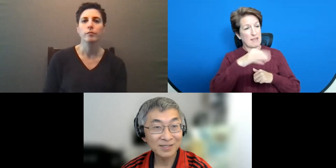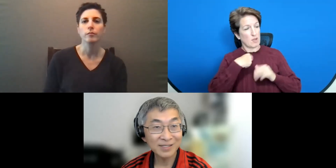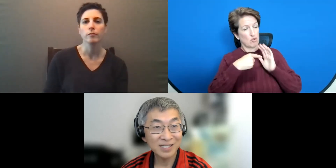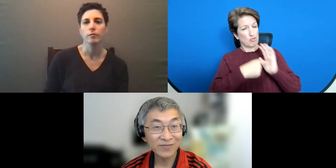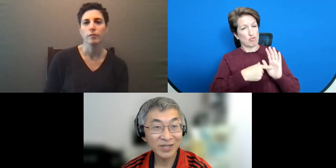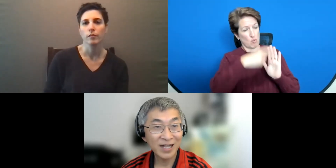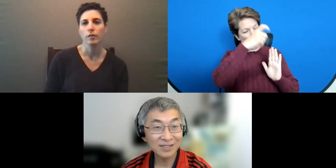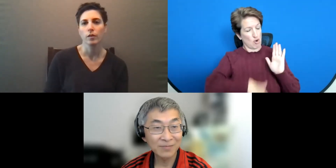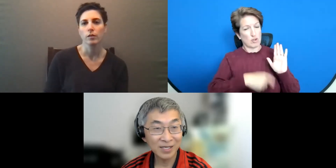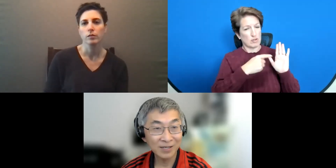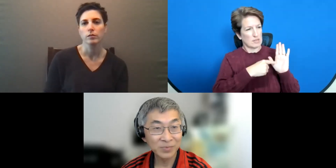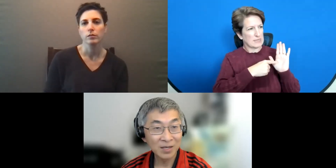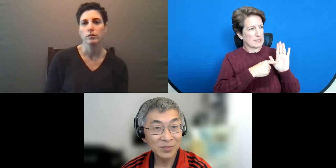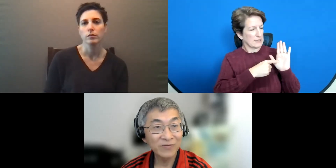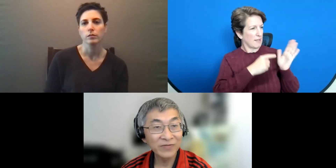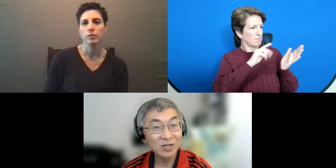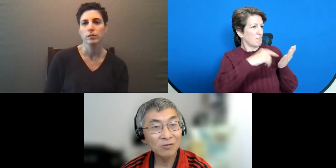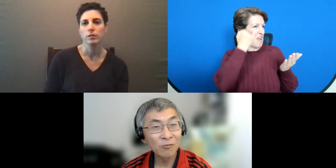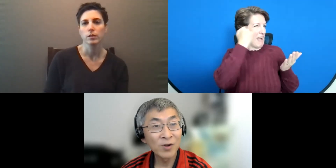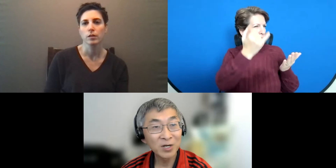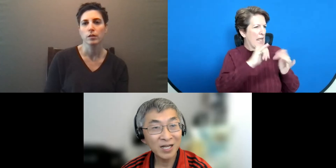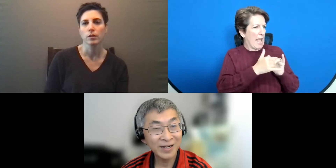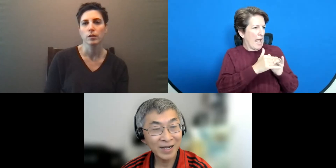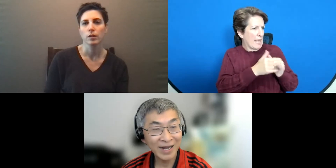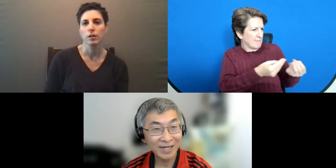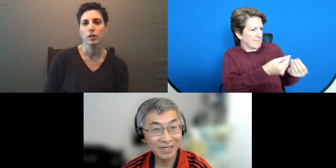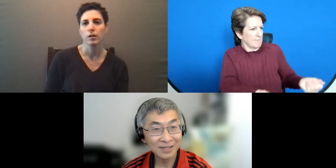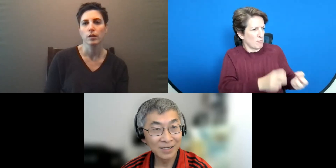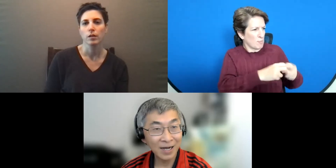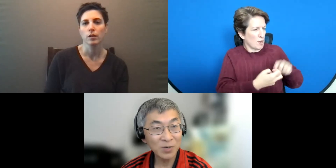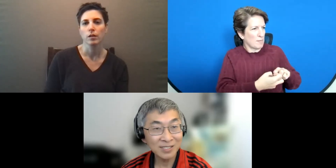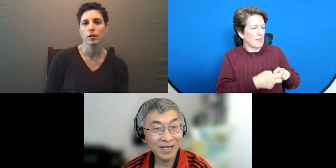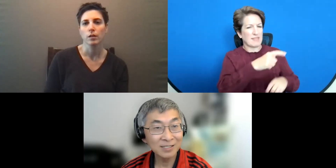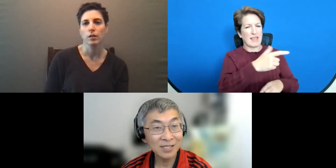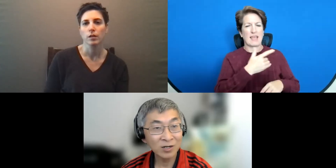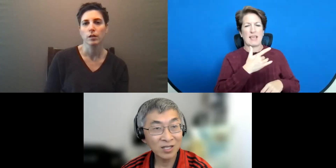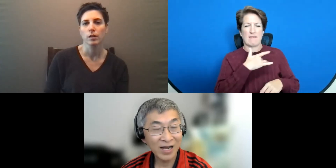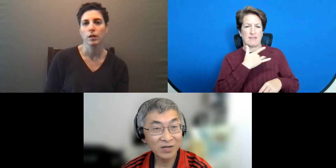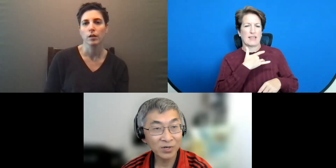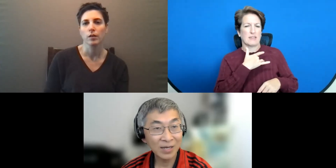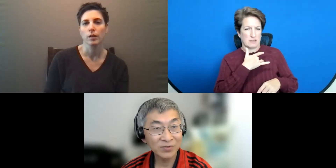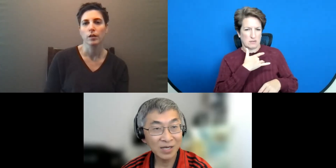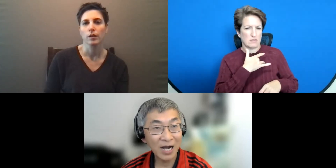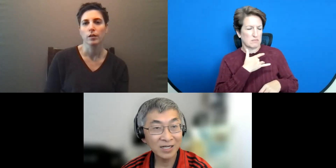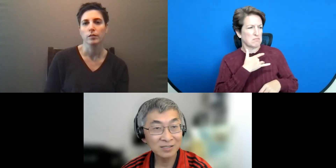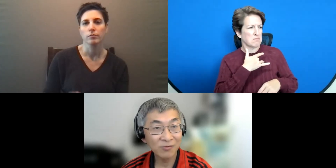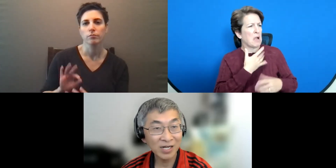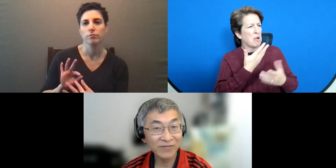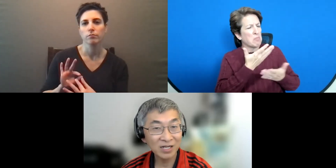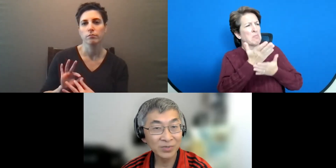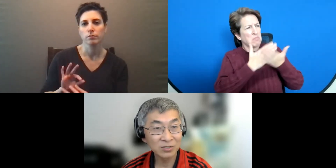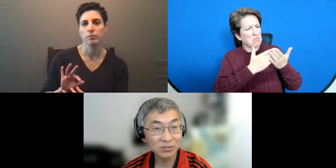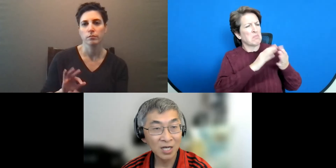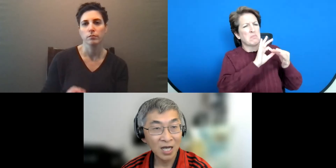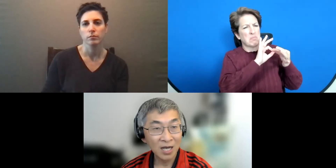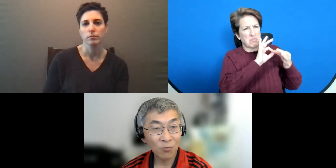person successfully done something, people feel remotely connected. I'm not saying those are not valuable. Some of the articles are really